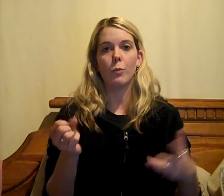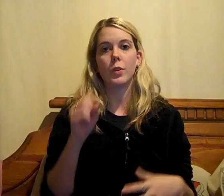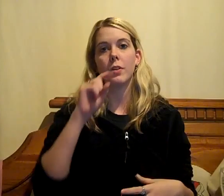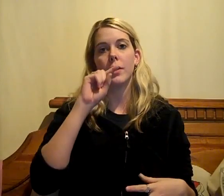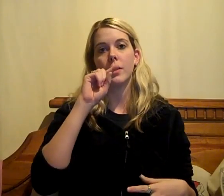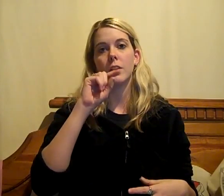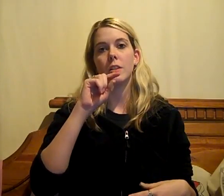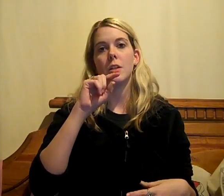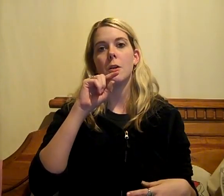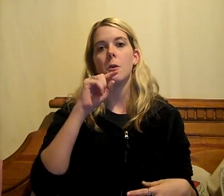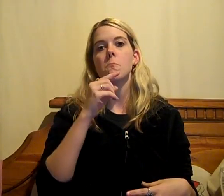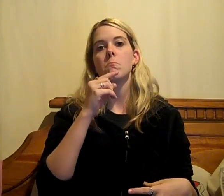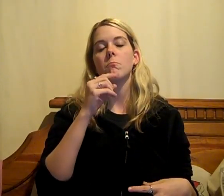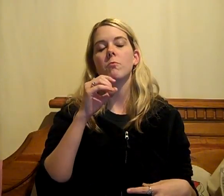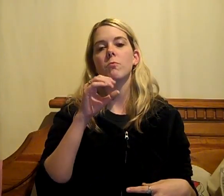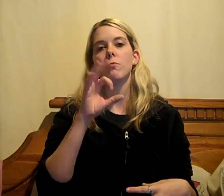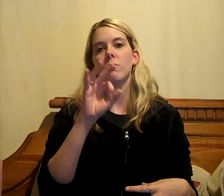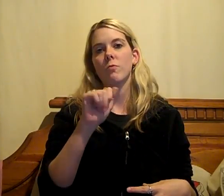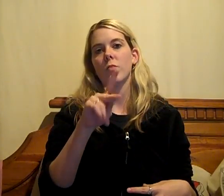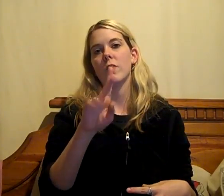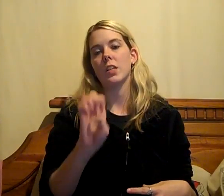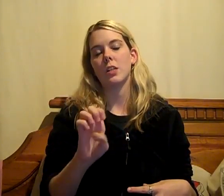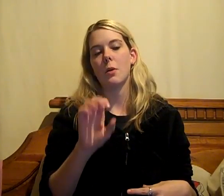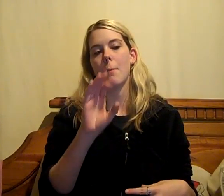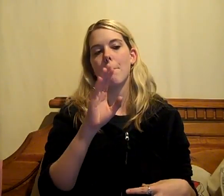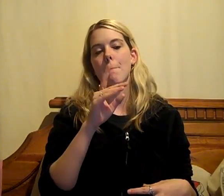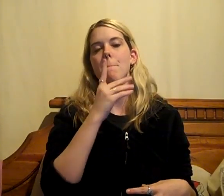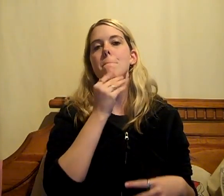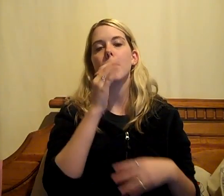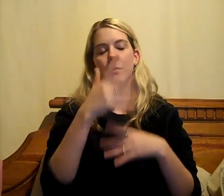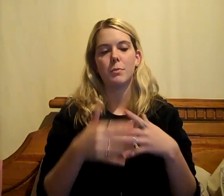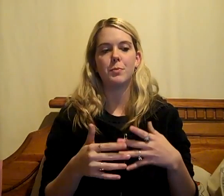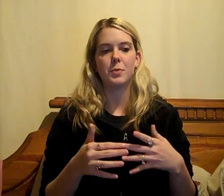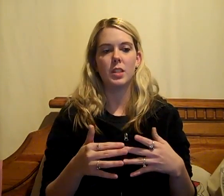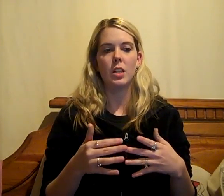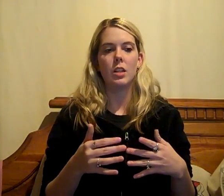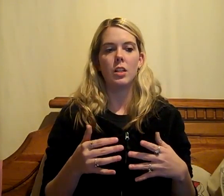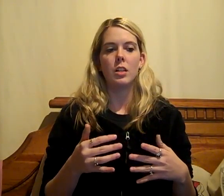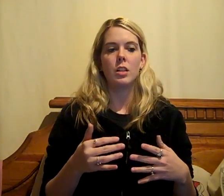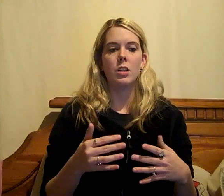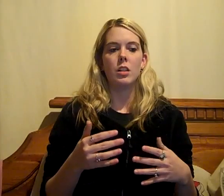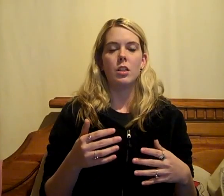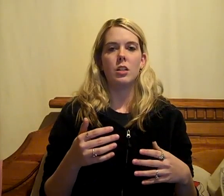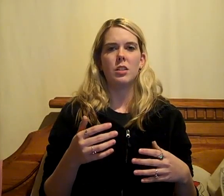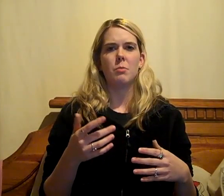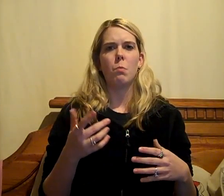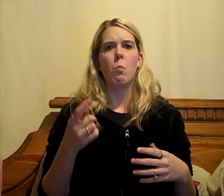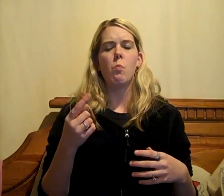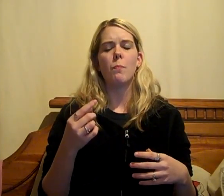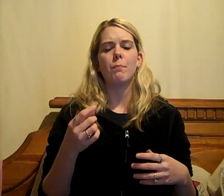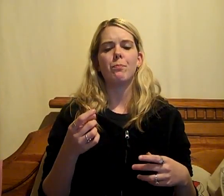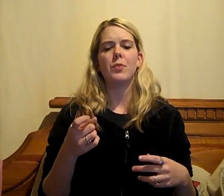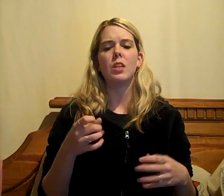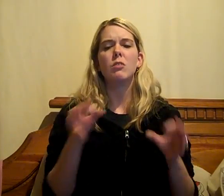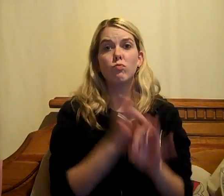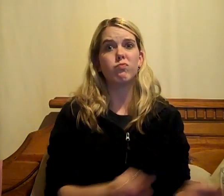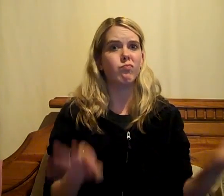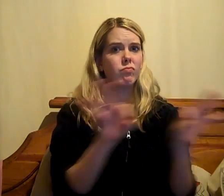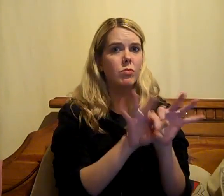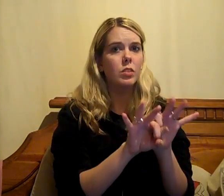purple, but you put a few drops less blue. So like, I mean, if you're doing it